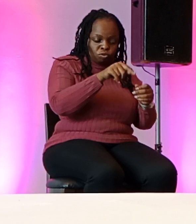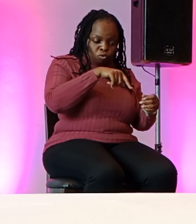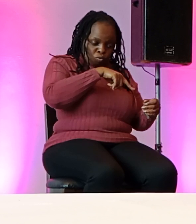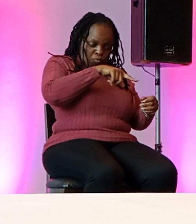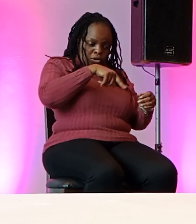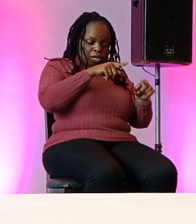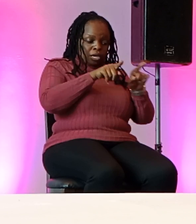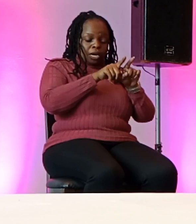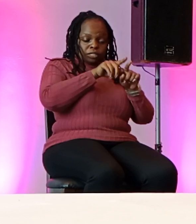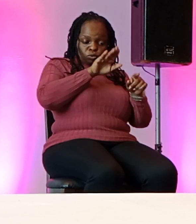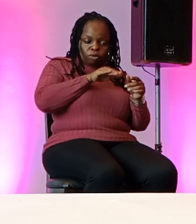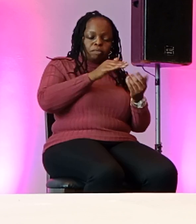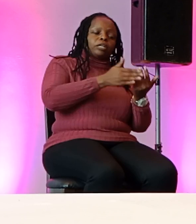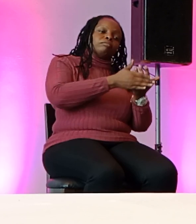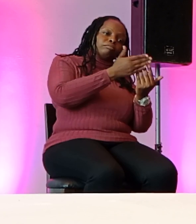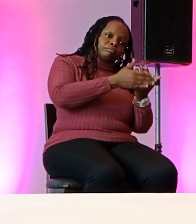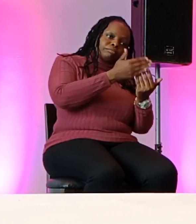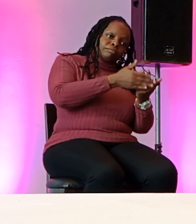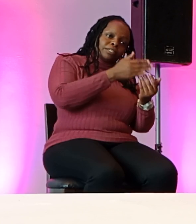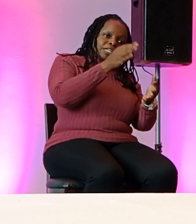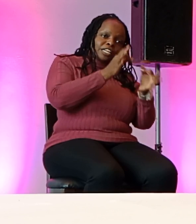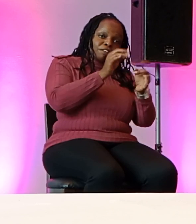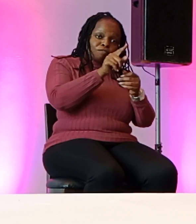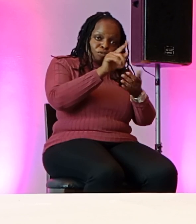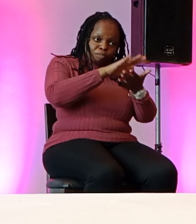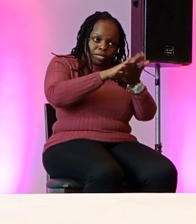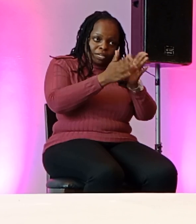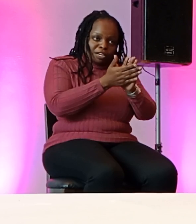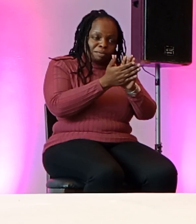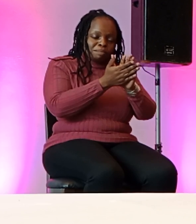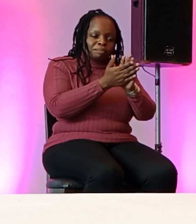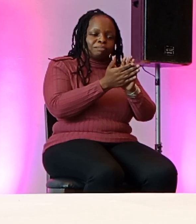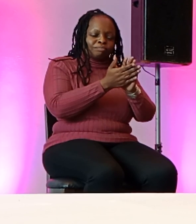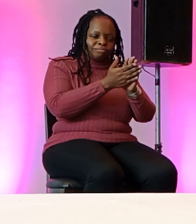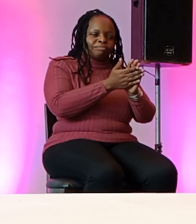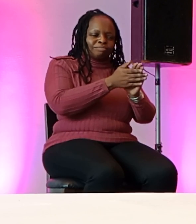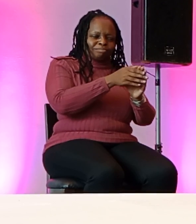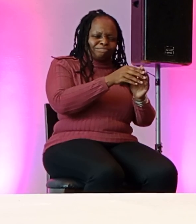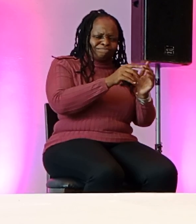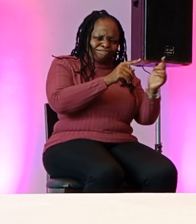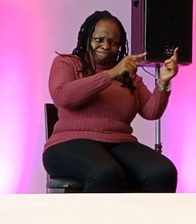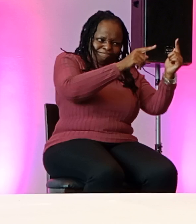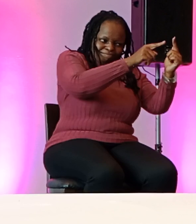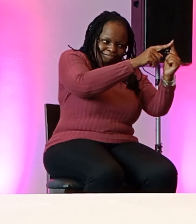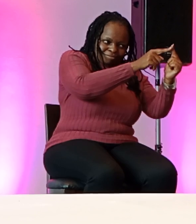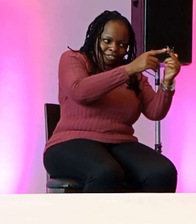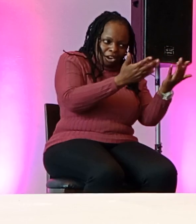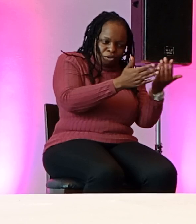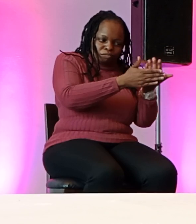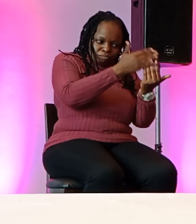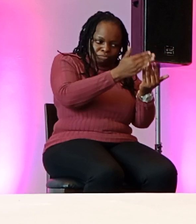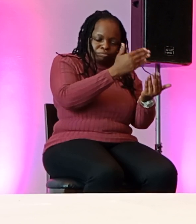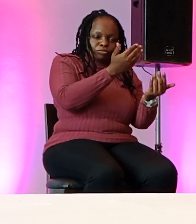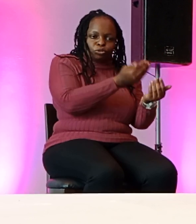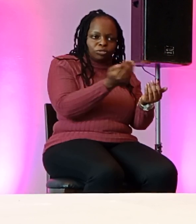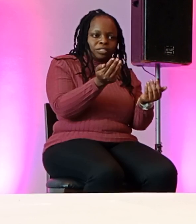are the nurturers. What if we became intentional in how we raise our